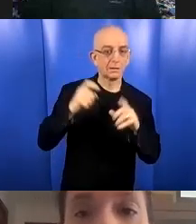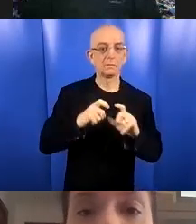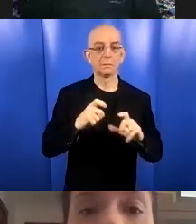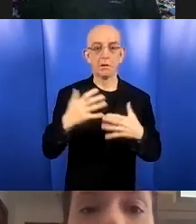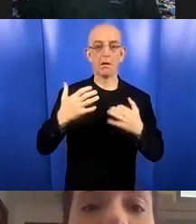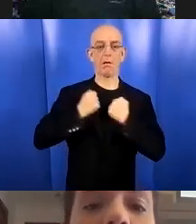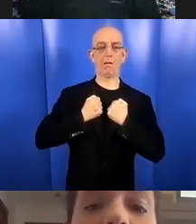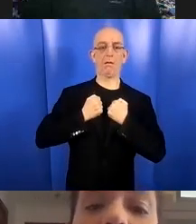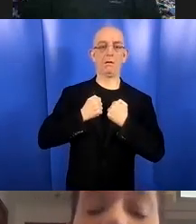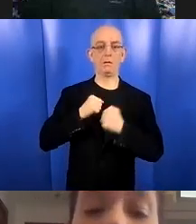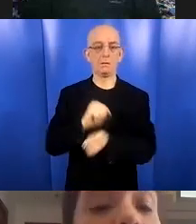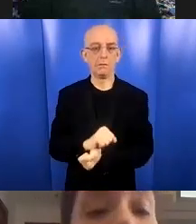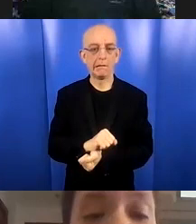freedoms.